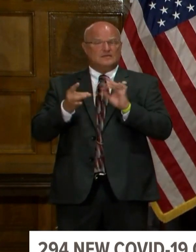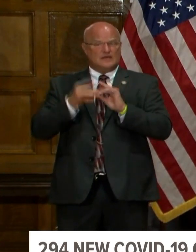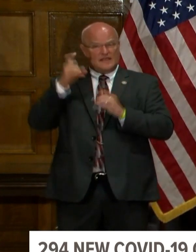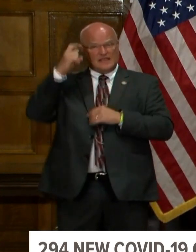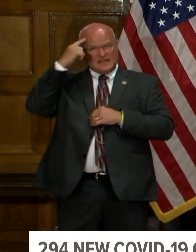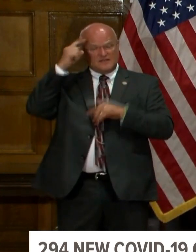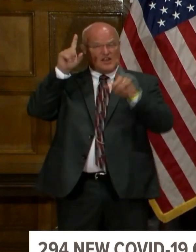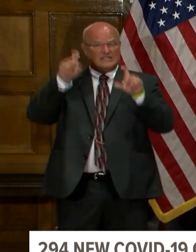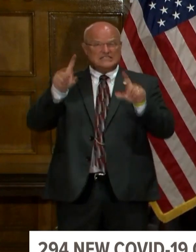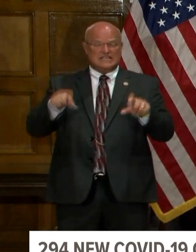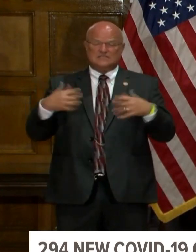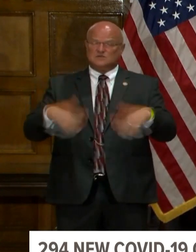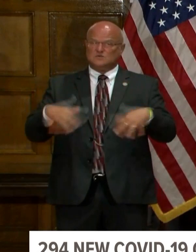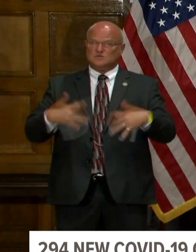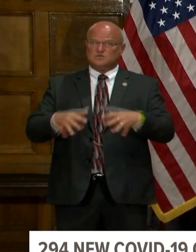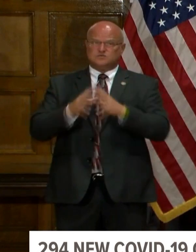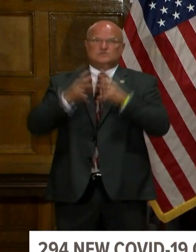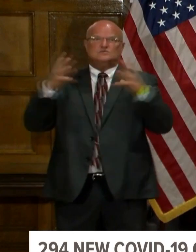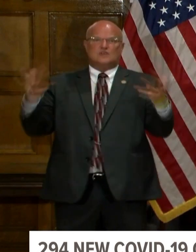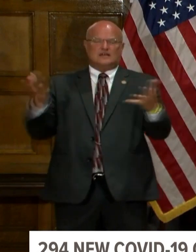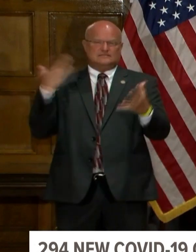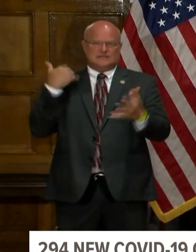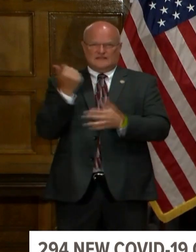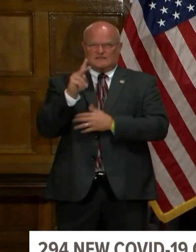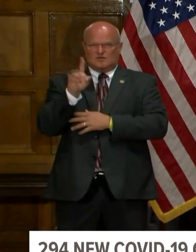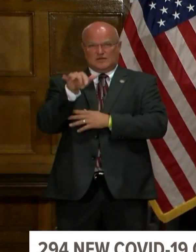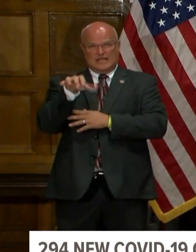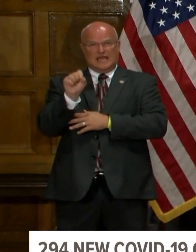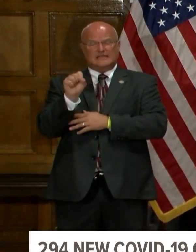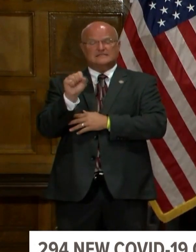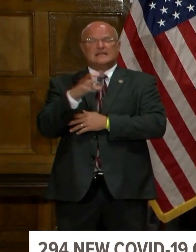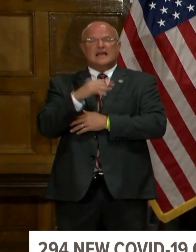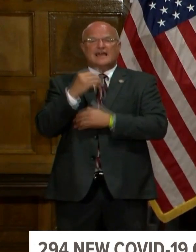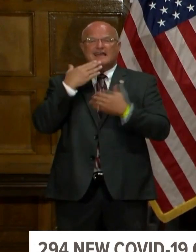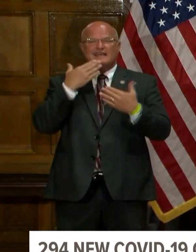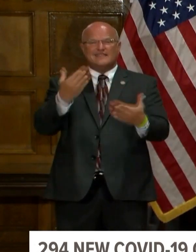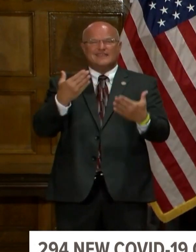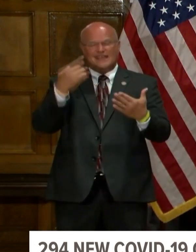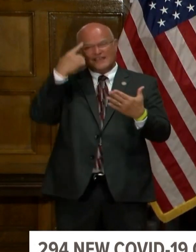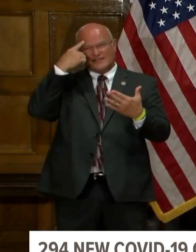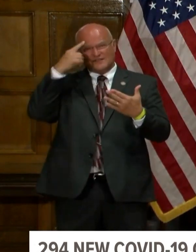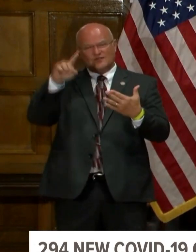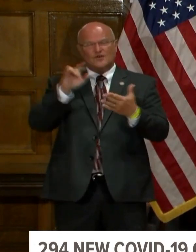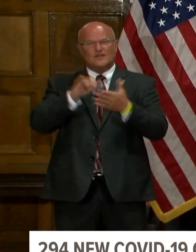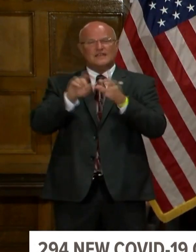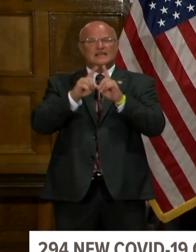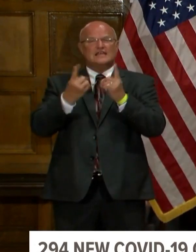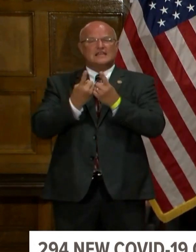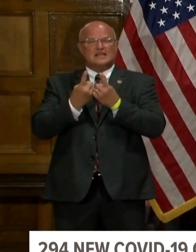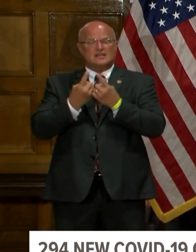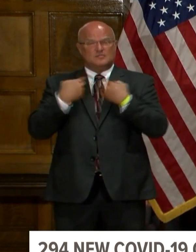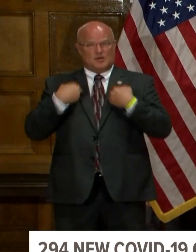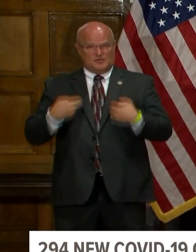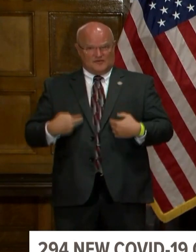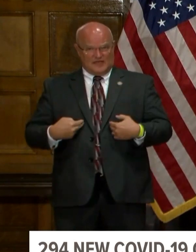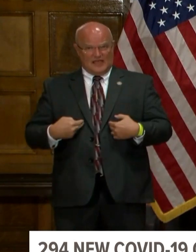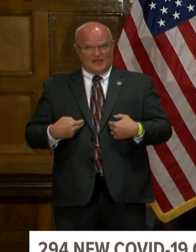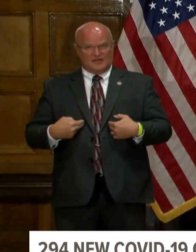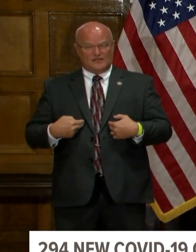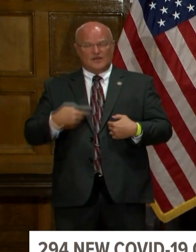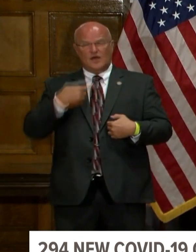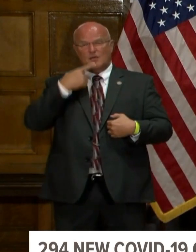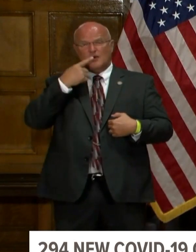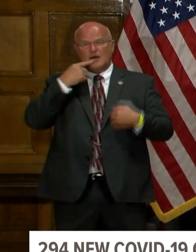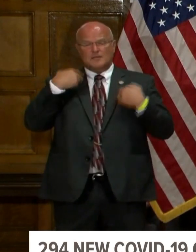governor, our testing has been very robust over the last few days, and thanks to the Department of Health, Public